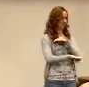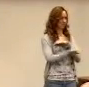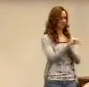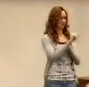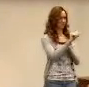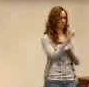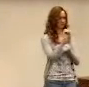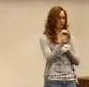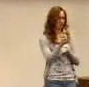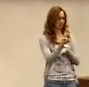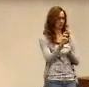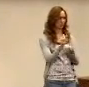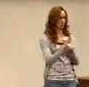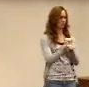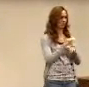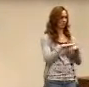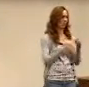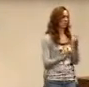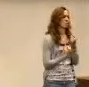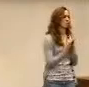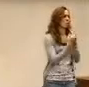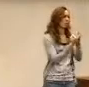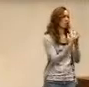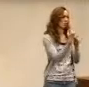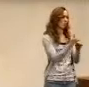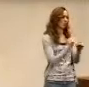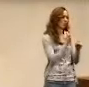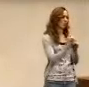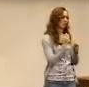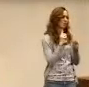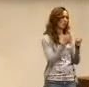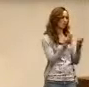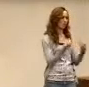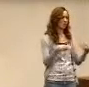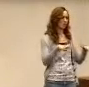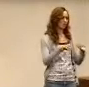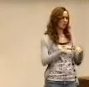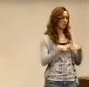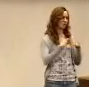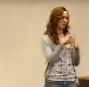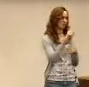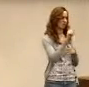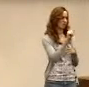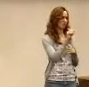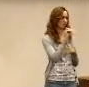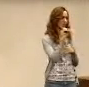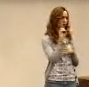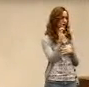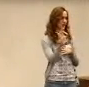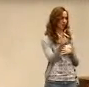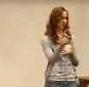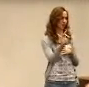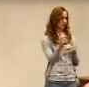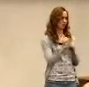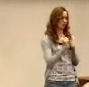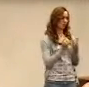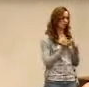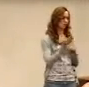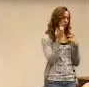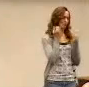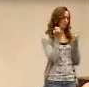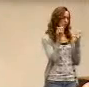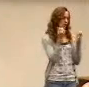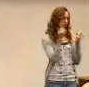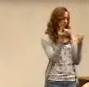2006. They worked on support for almost a year, getting to the field in the first part of 2008. They worked through